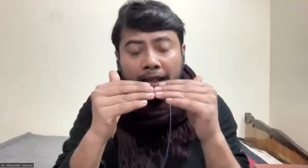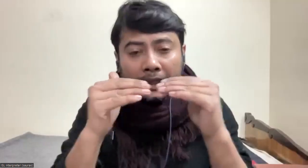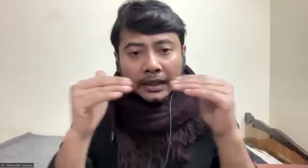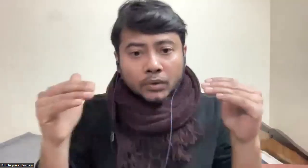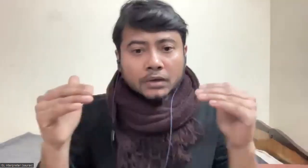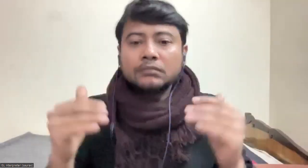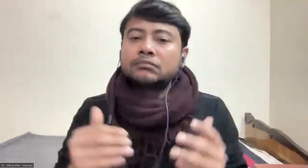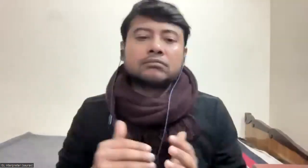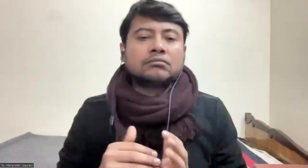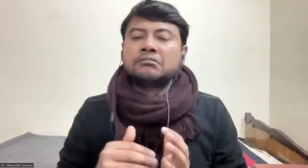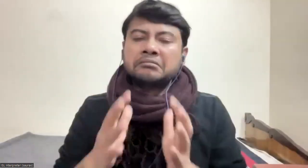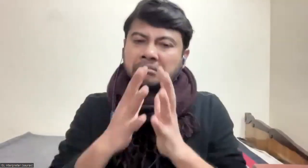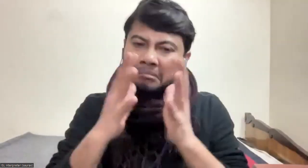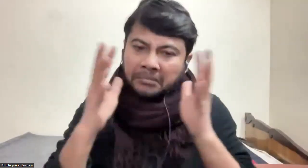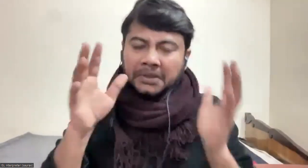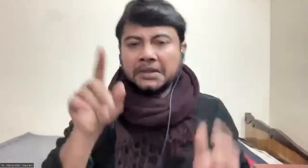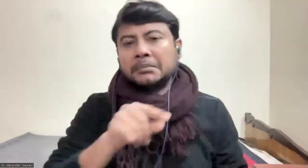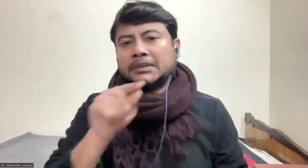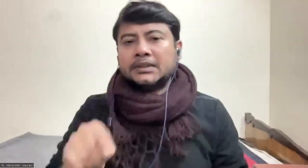a very big offense.